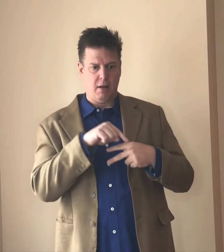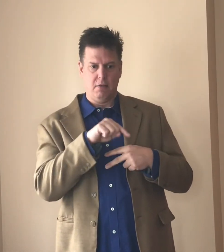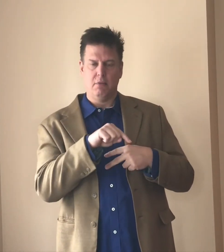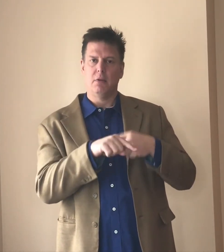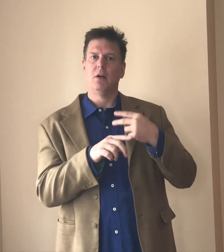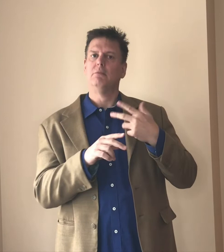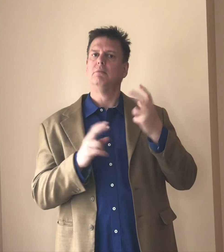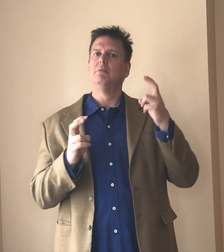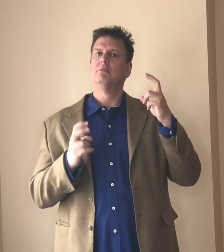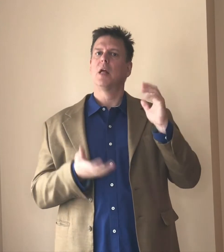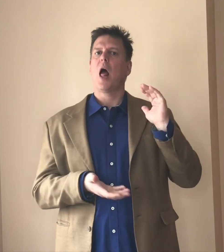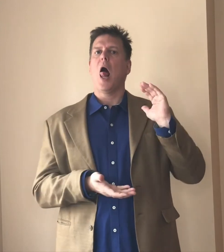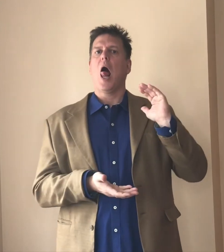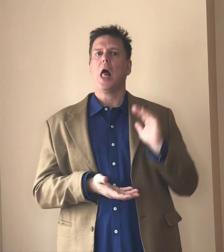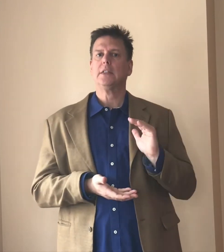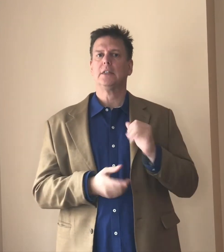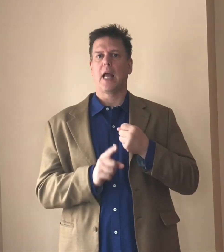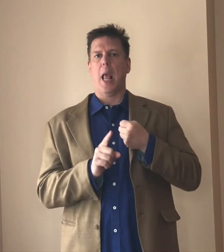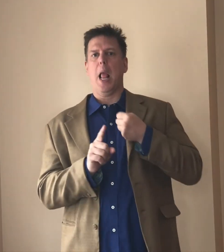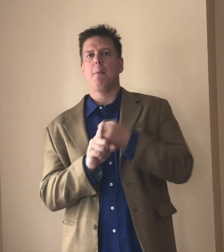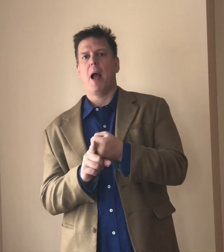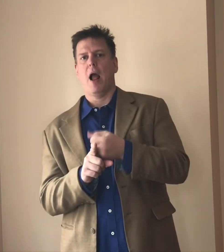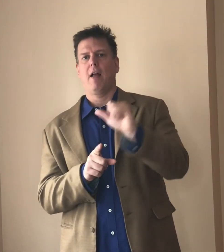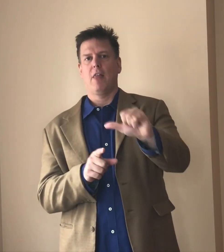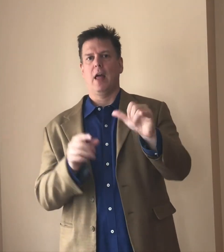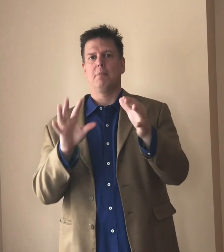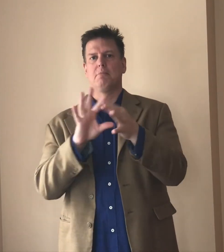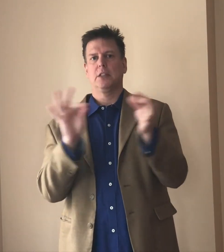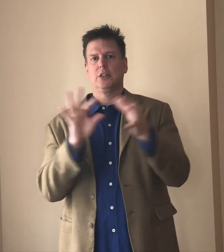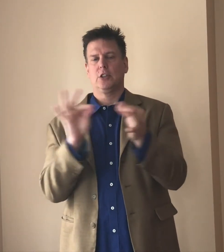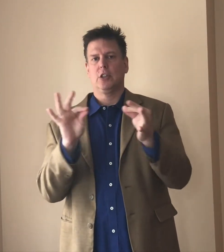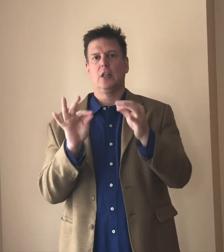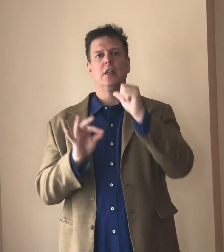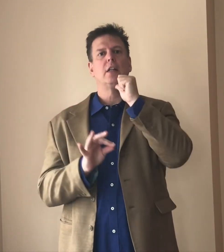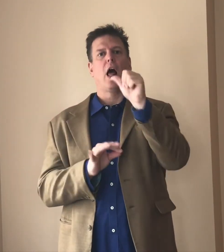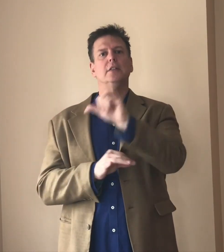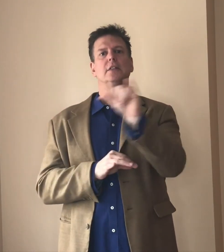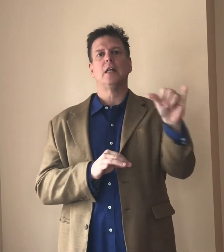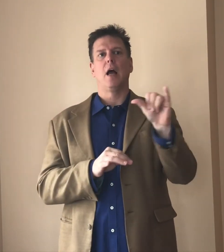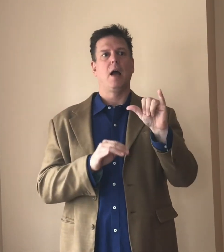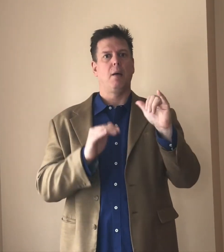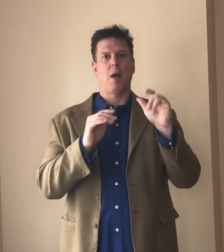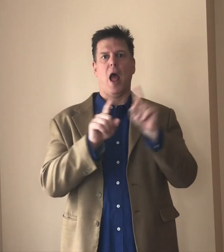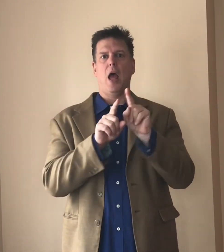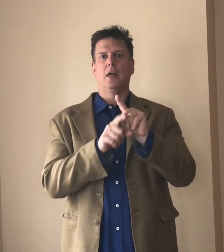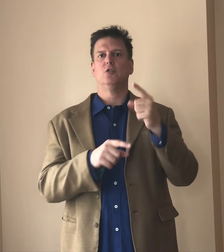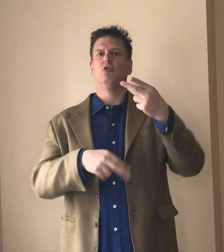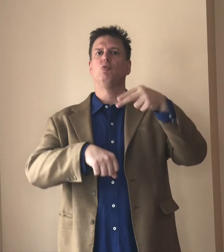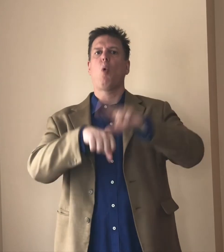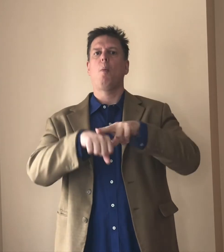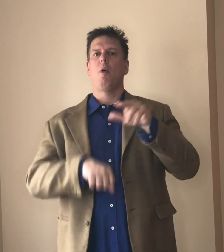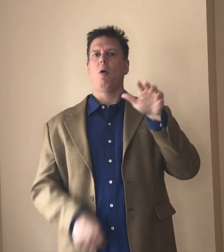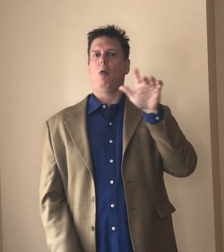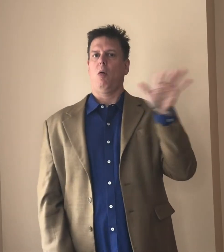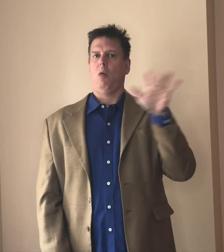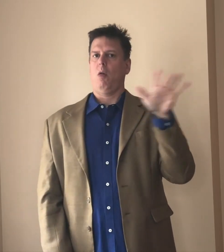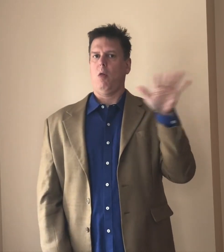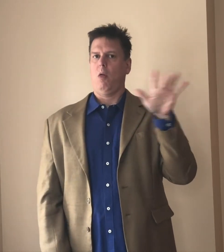it lessens the impact of that particular message. It isn't the same as if we do it in